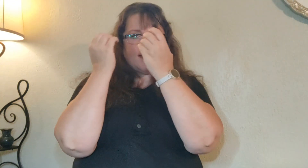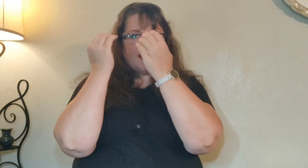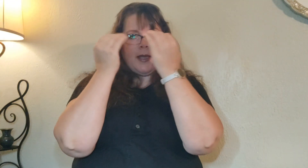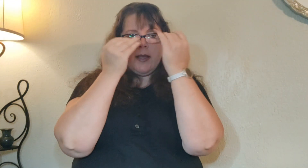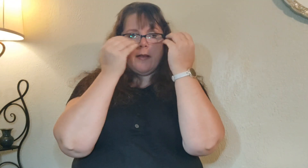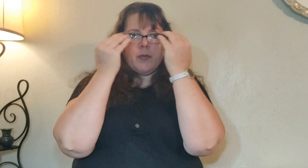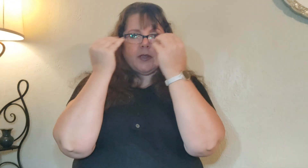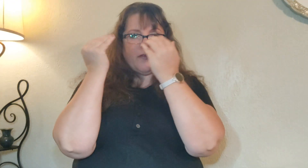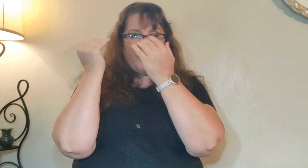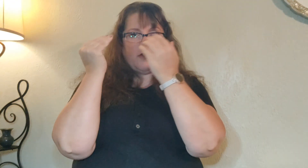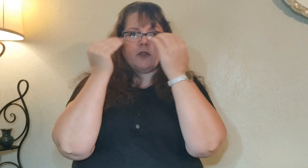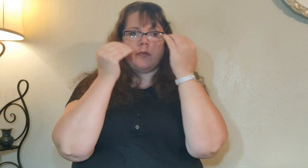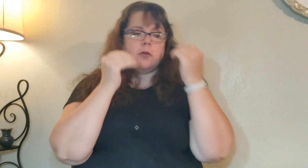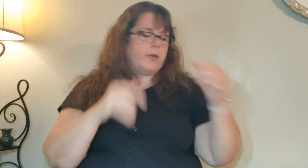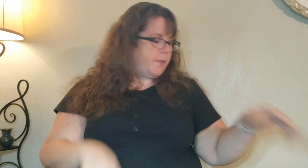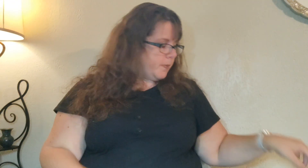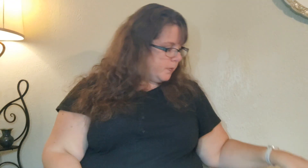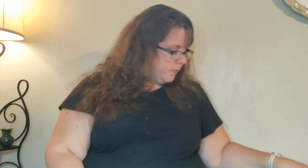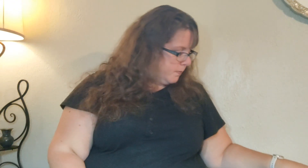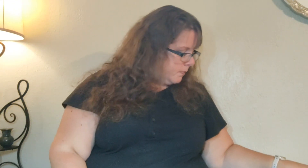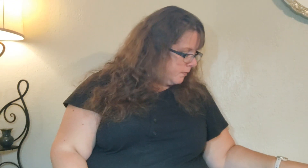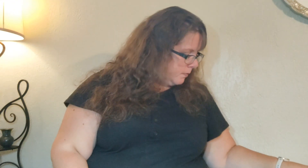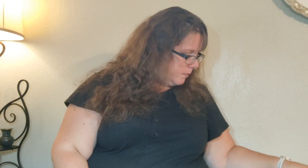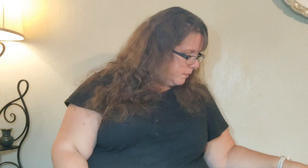eyes, but the fingers moving.